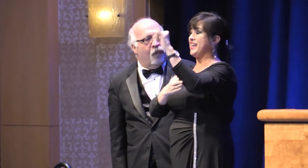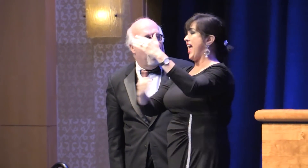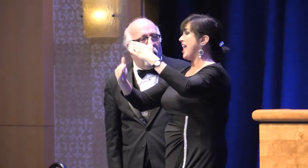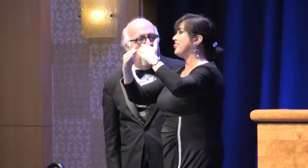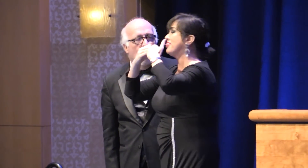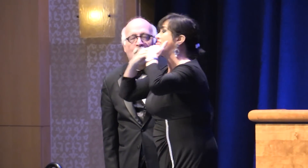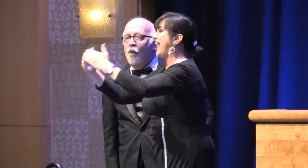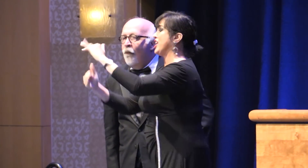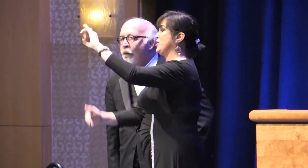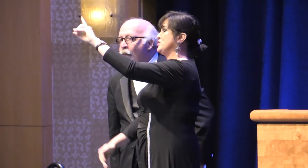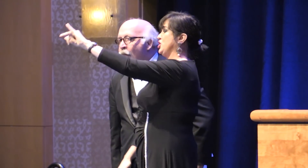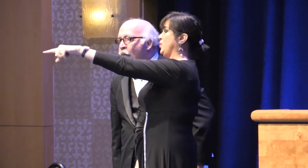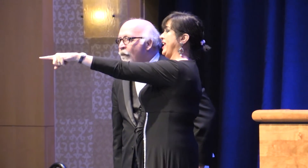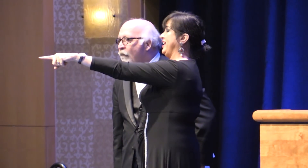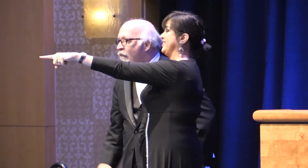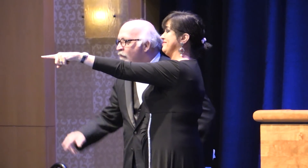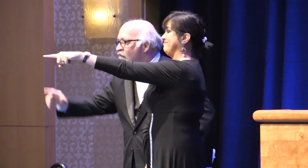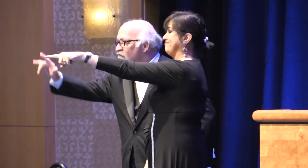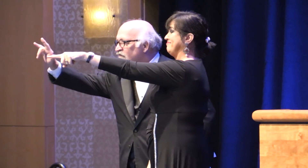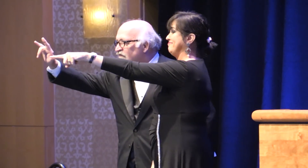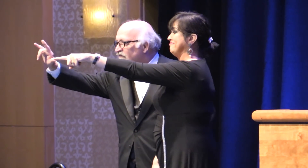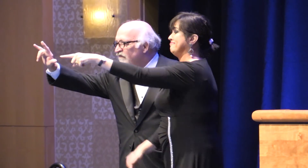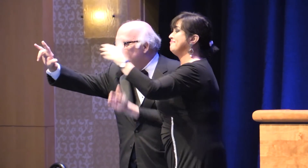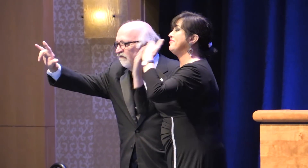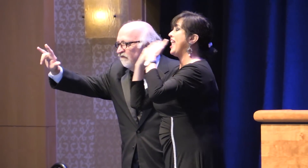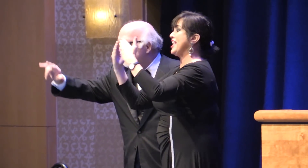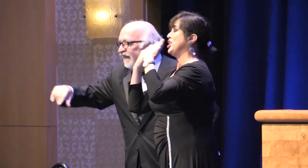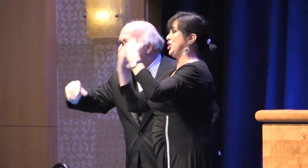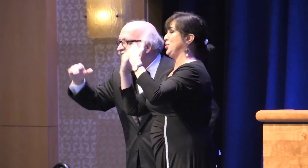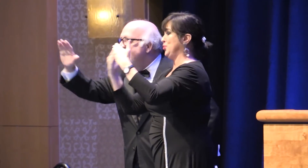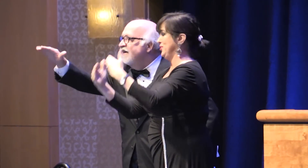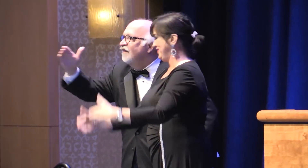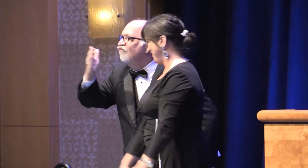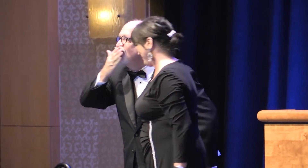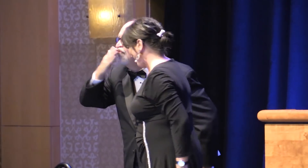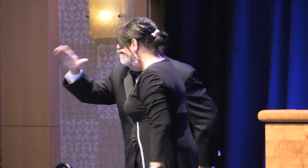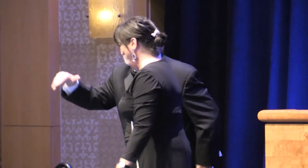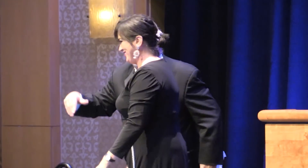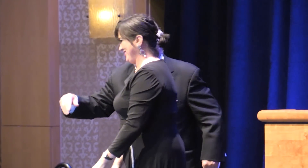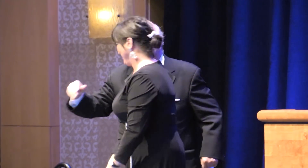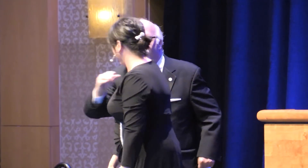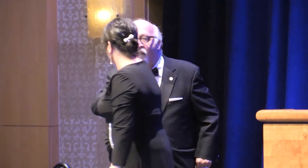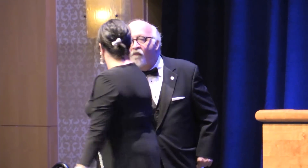Absolutely. Absolutely. Thank you so much, Judy. He couldn't have been as successful without you, so thank you.